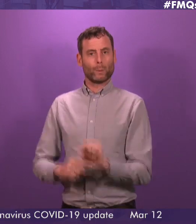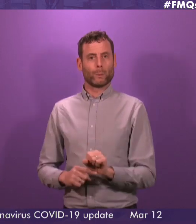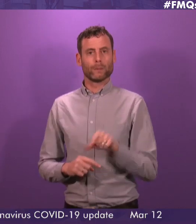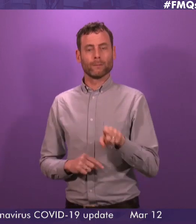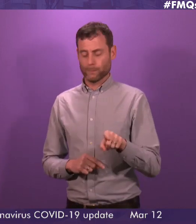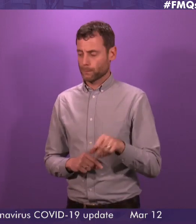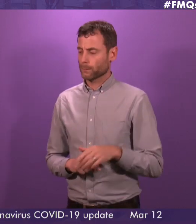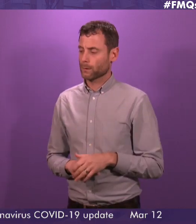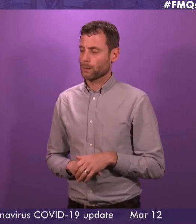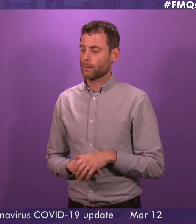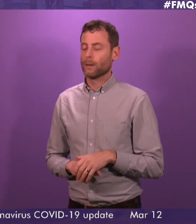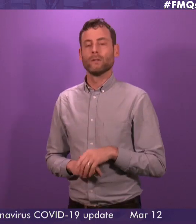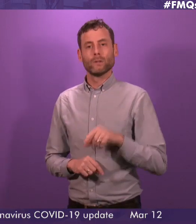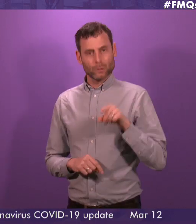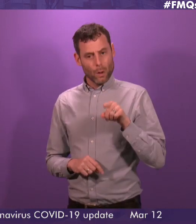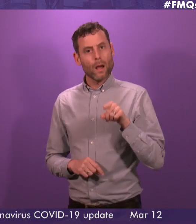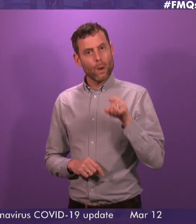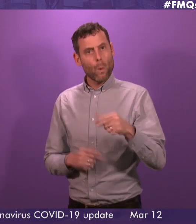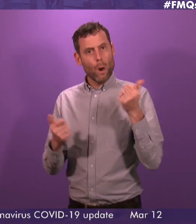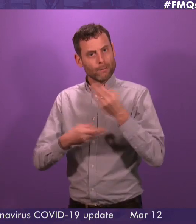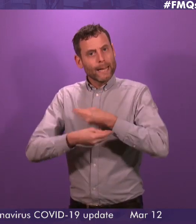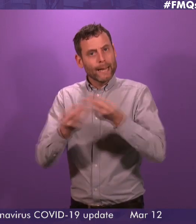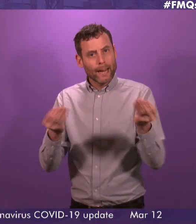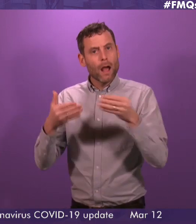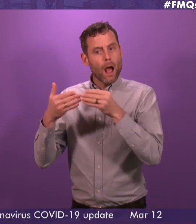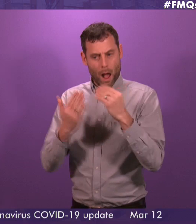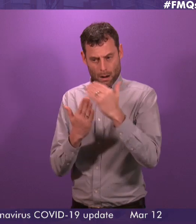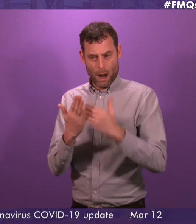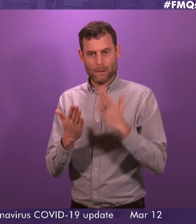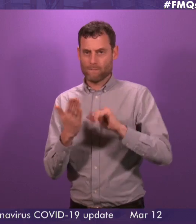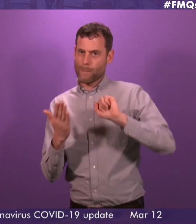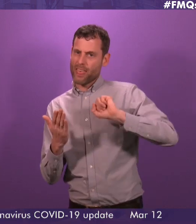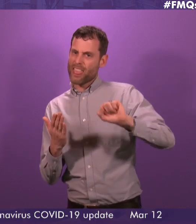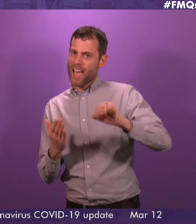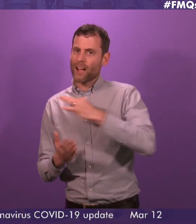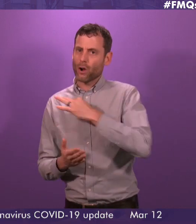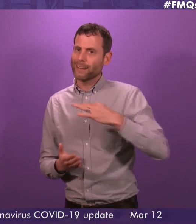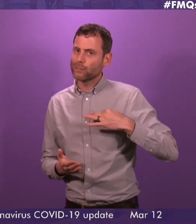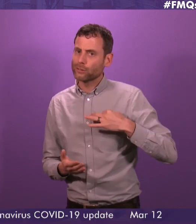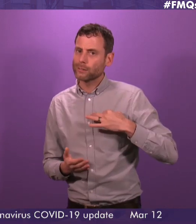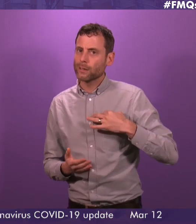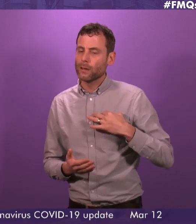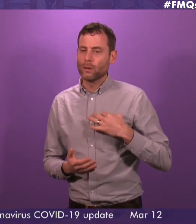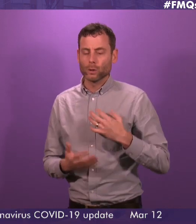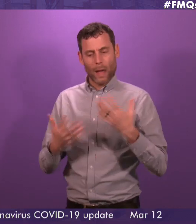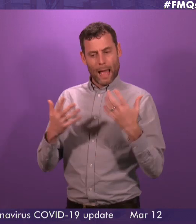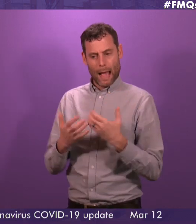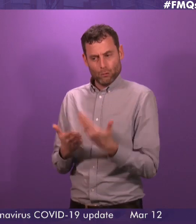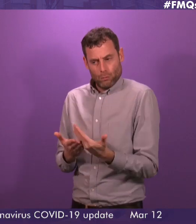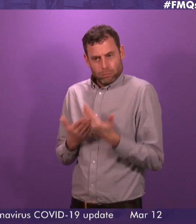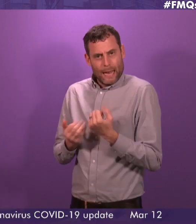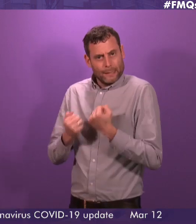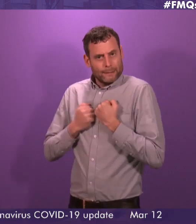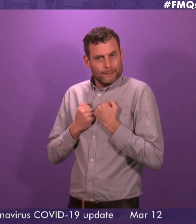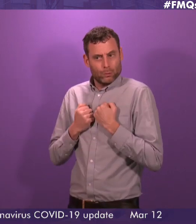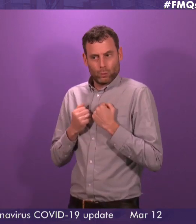for example, they will already have guidance from their clinicians about, in normal course, the particular protective steps that they